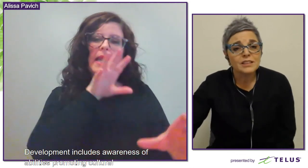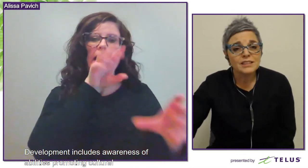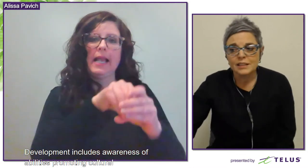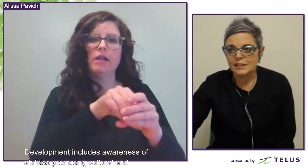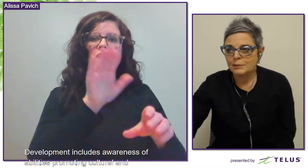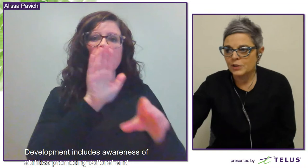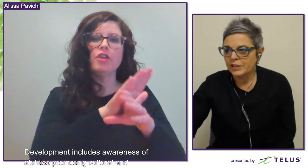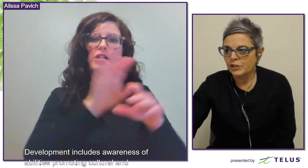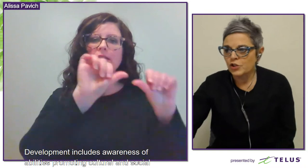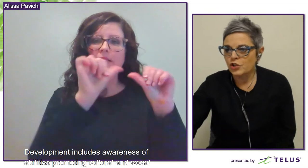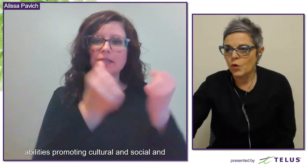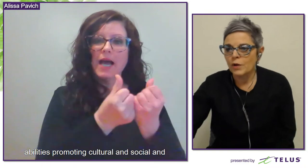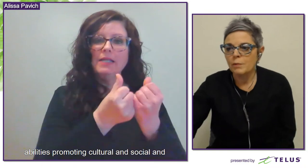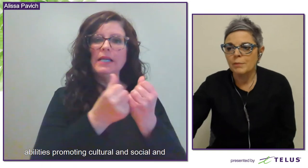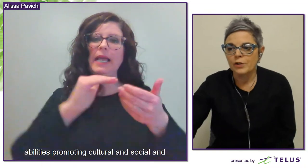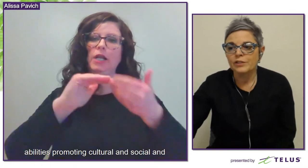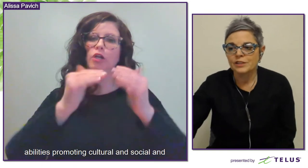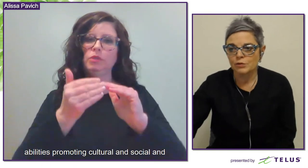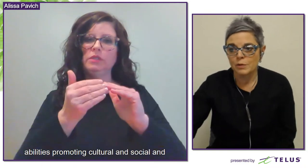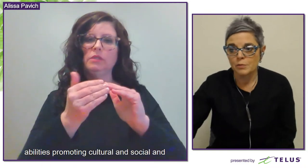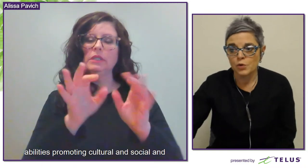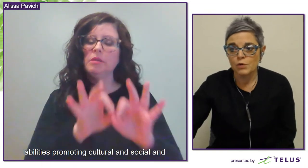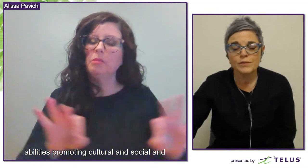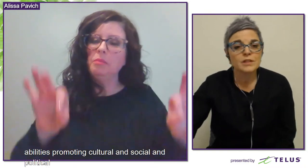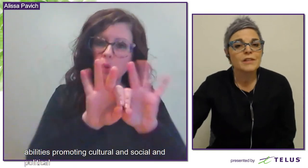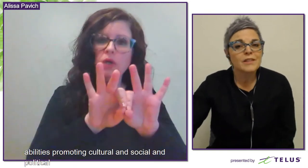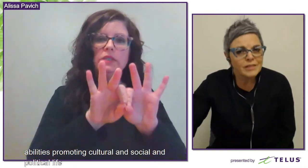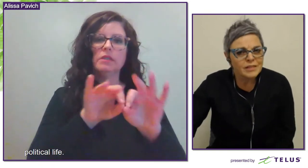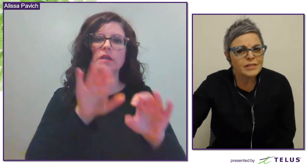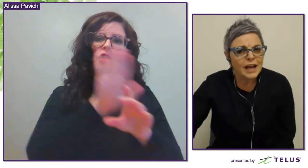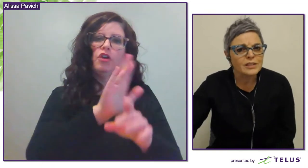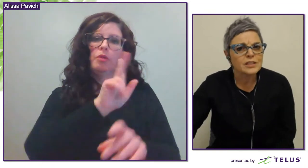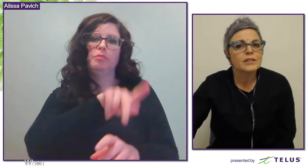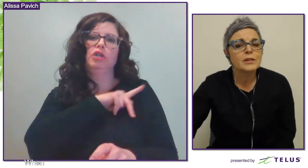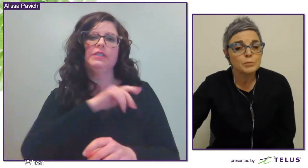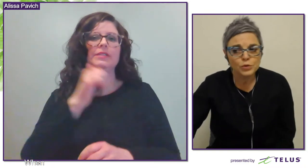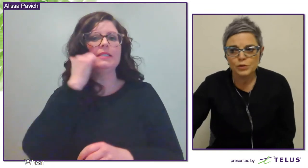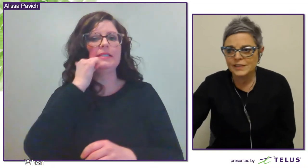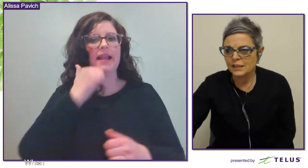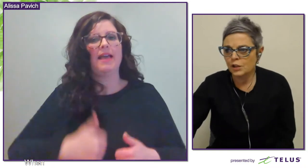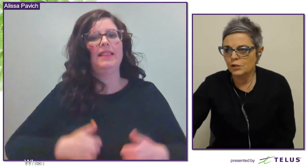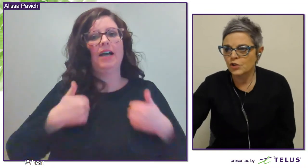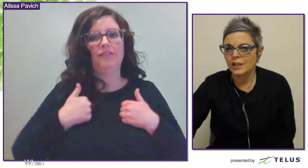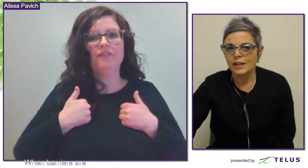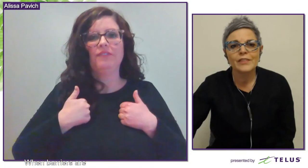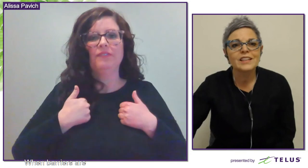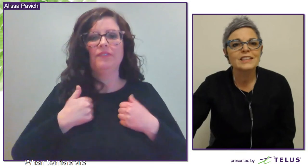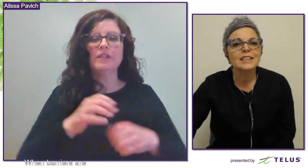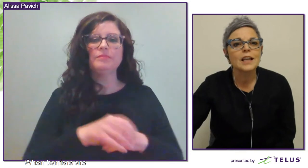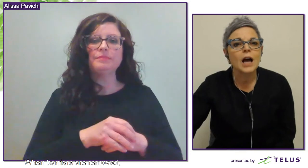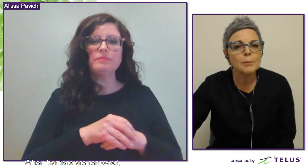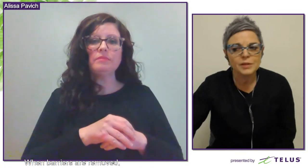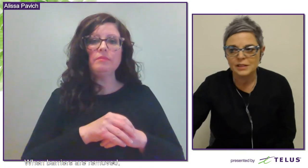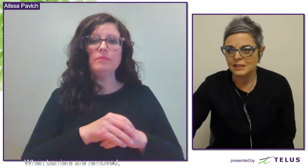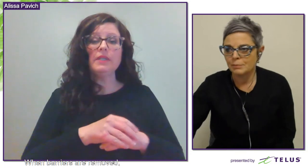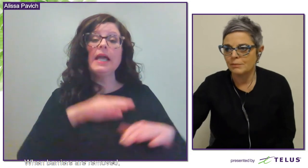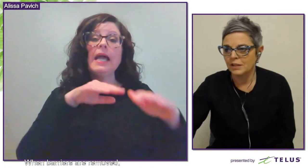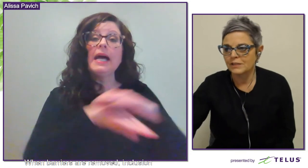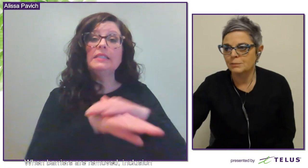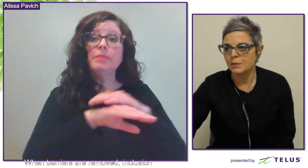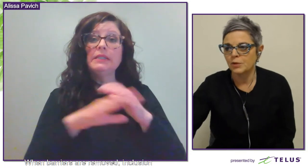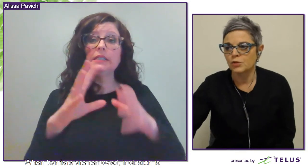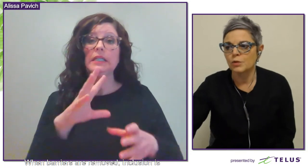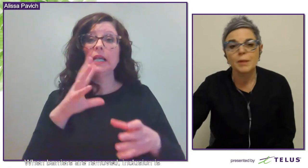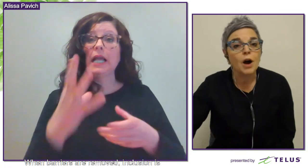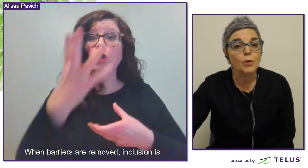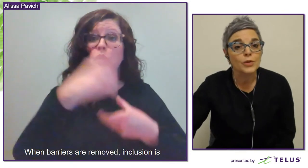Both evidence and experience show that when barriers are removed, that improves inclusion, and this then